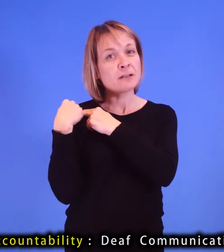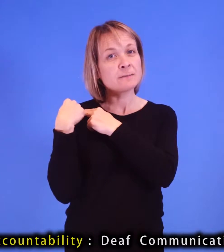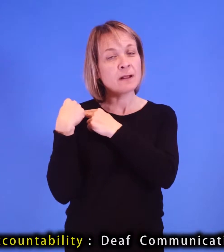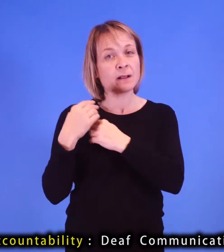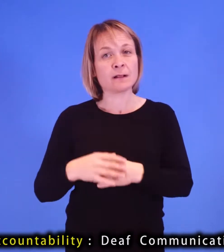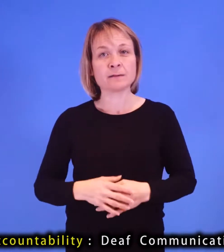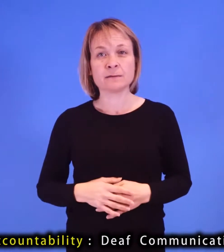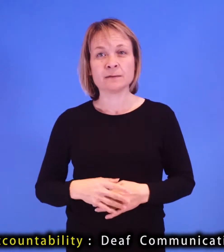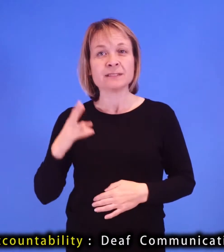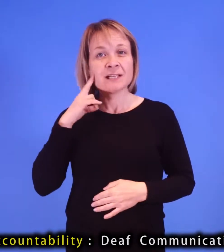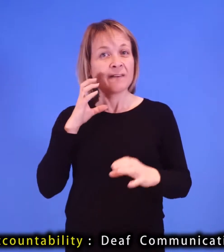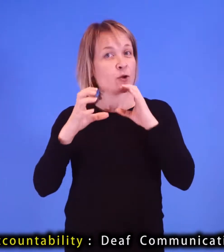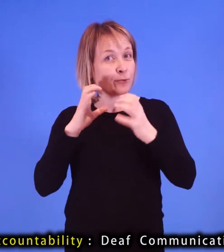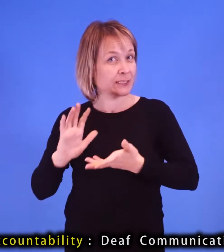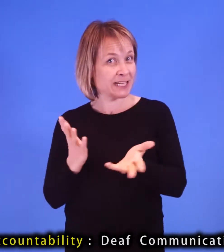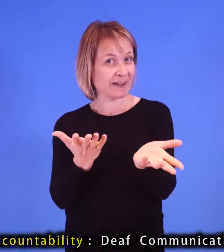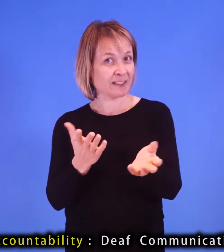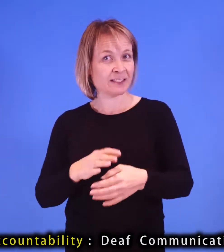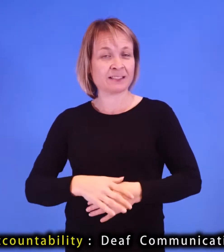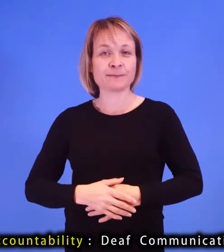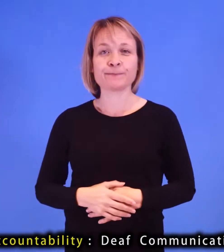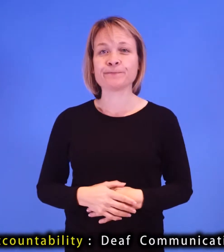Accountability. Deaf Communication Service.